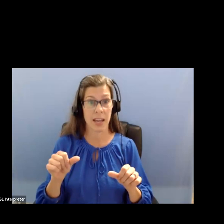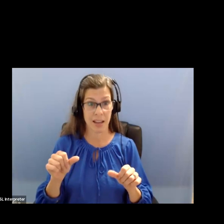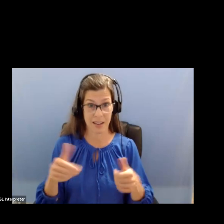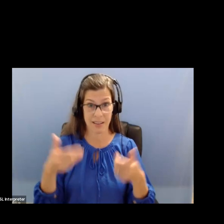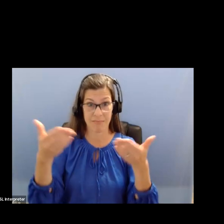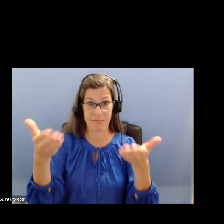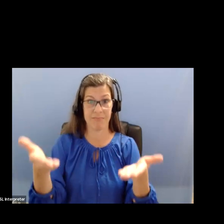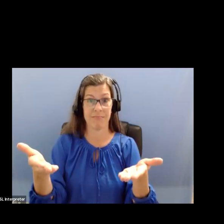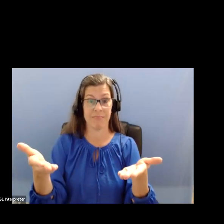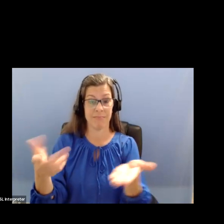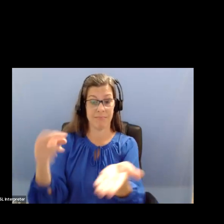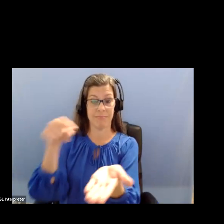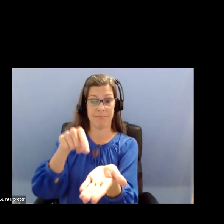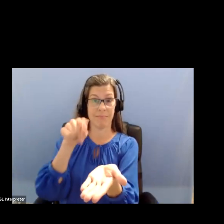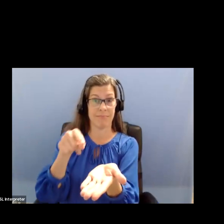table